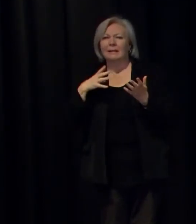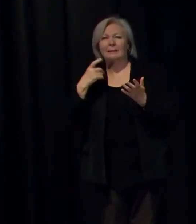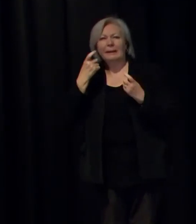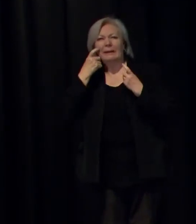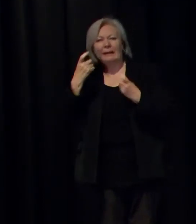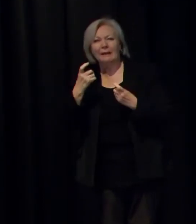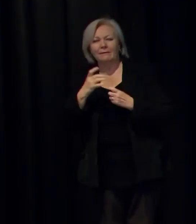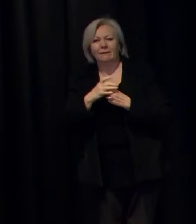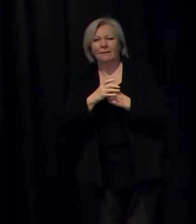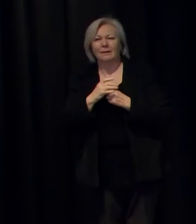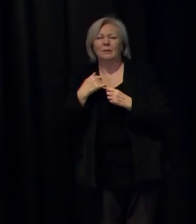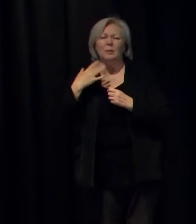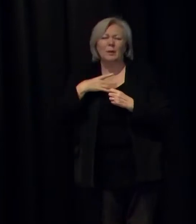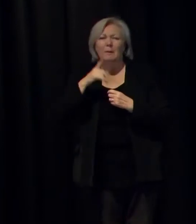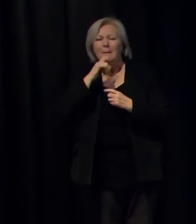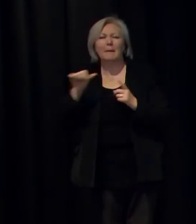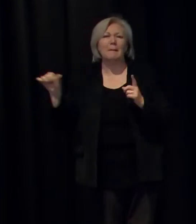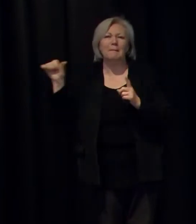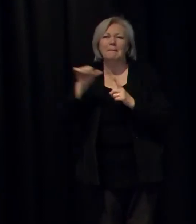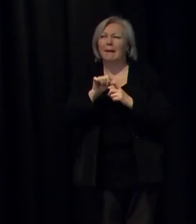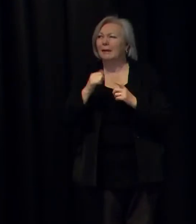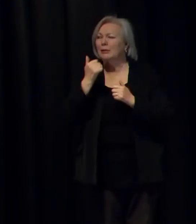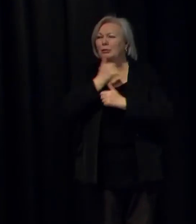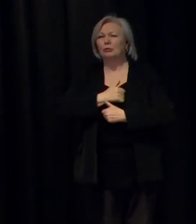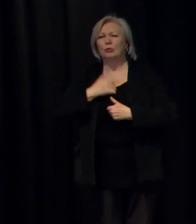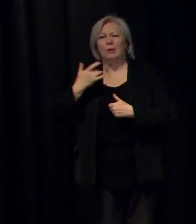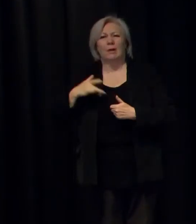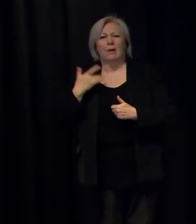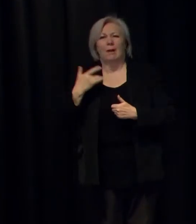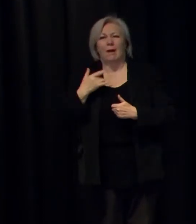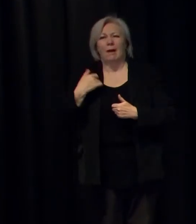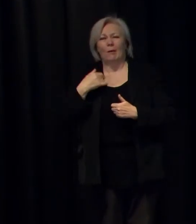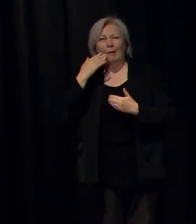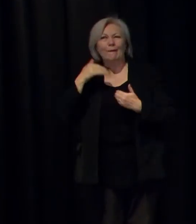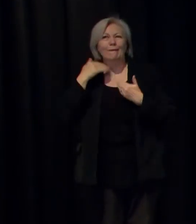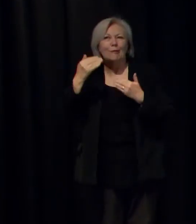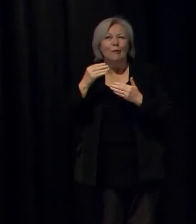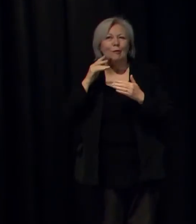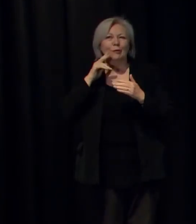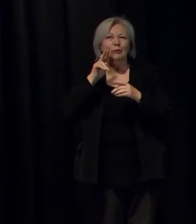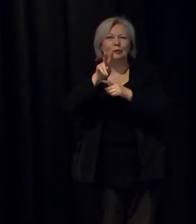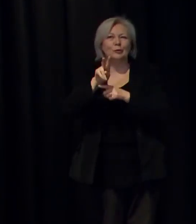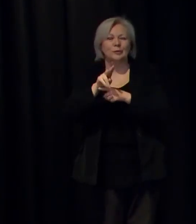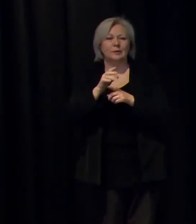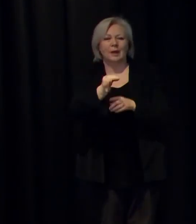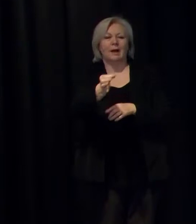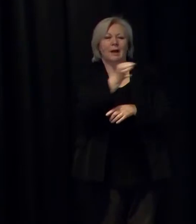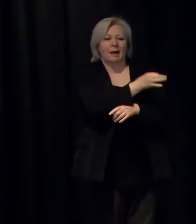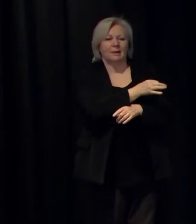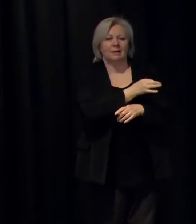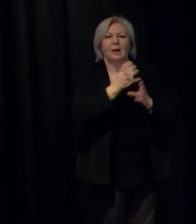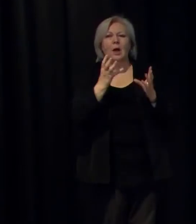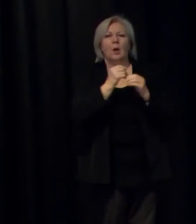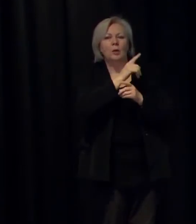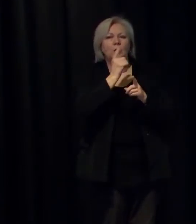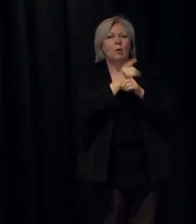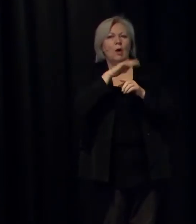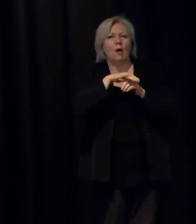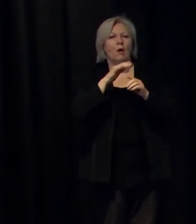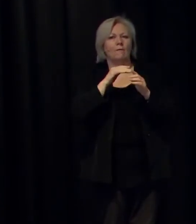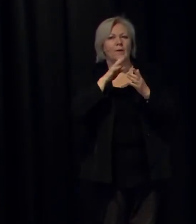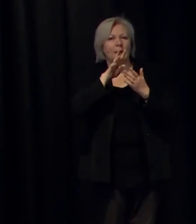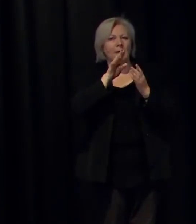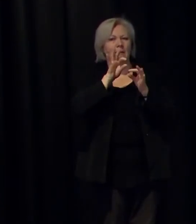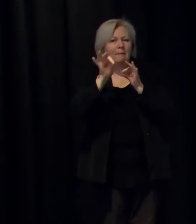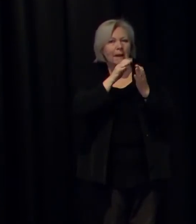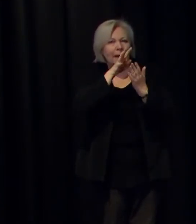missed out on for so long and that we're very much looking forward to in the next couple of weeks. And really quickly on the modelling, given that we always knew that as